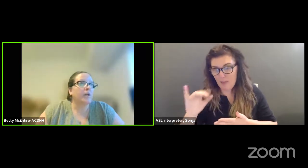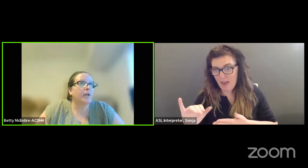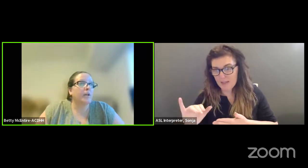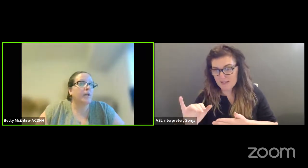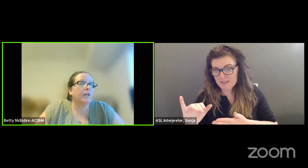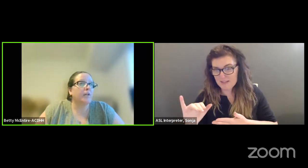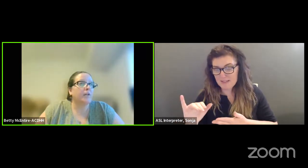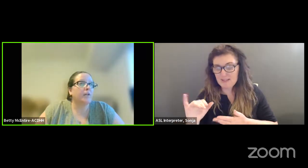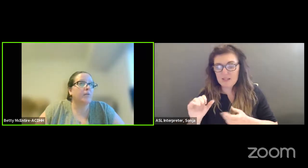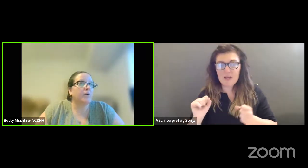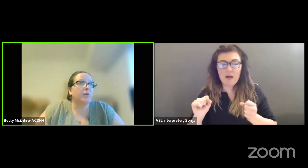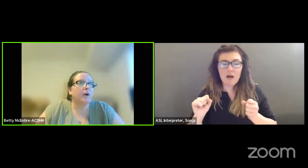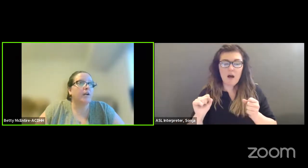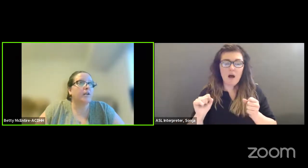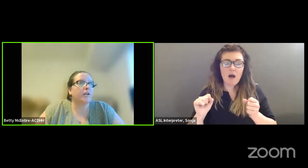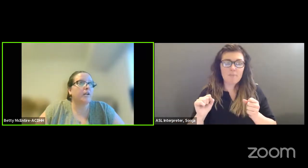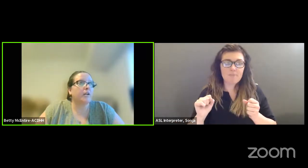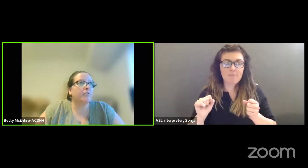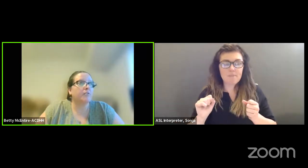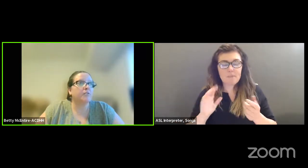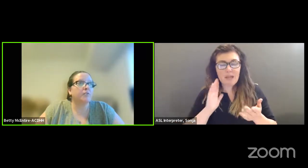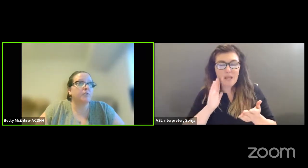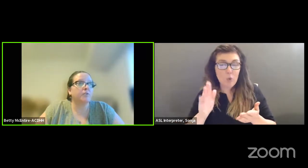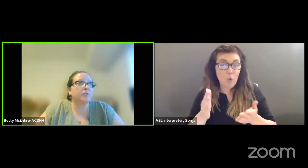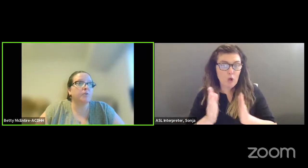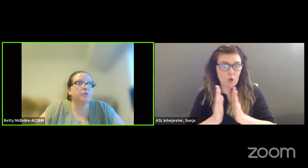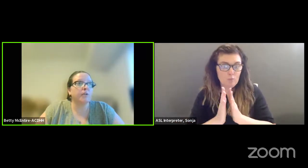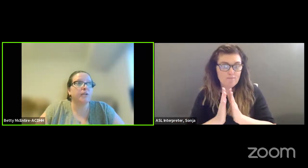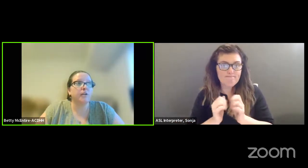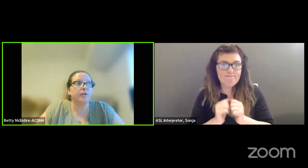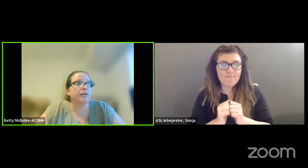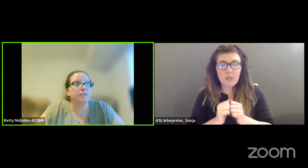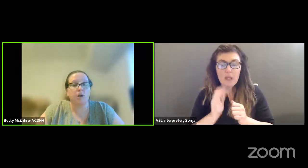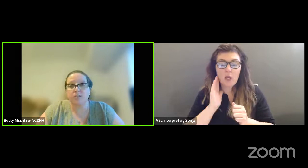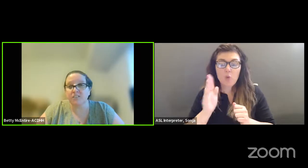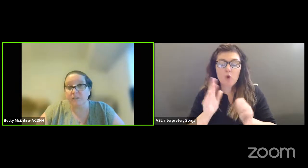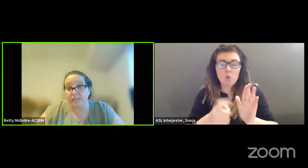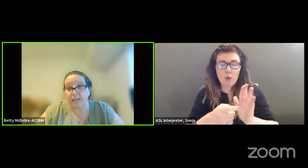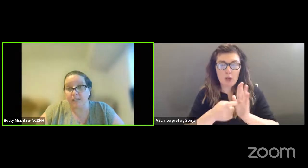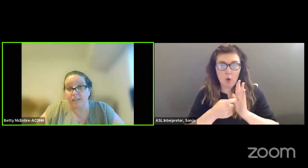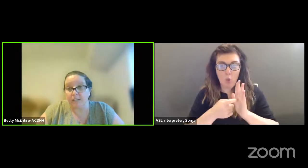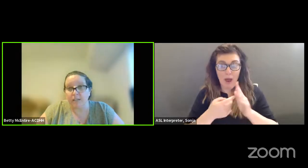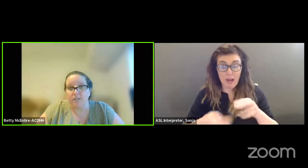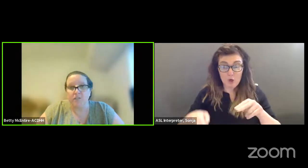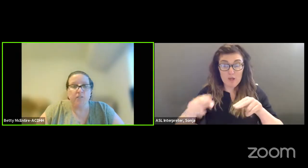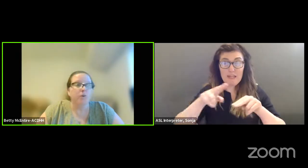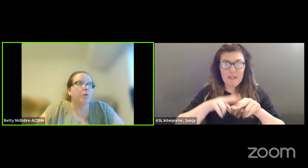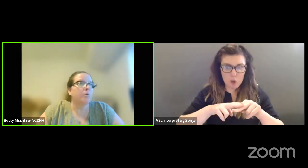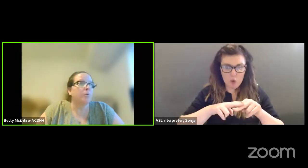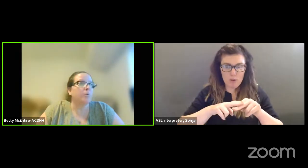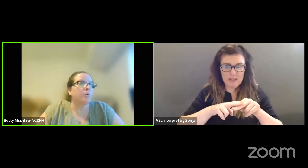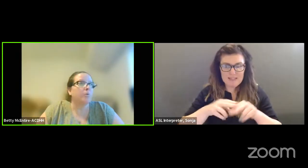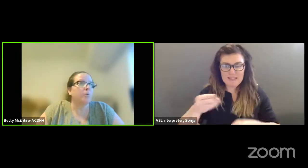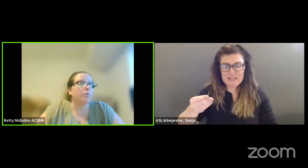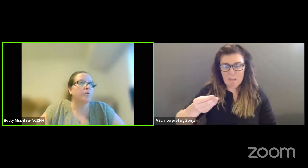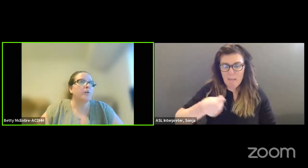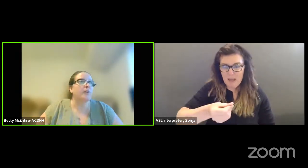that would require us to increase our spending.